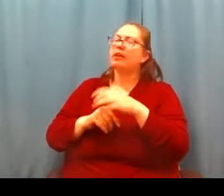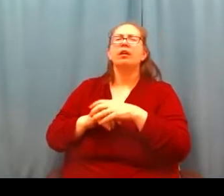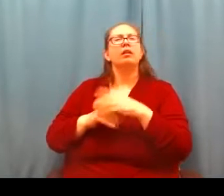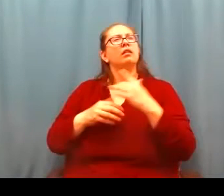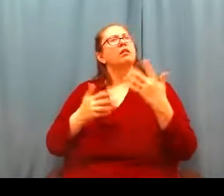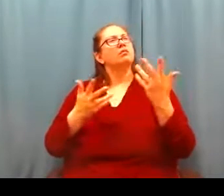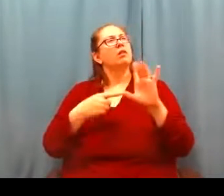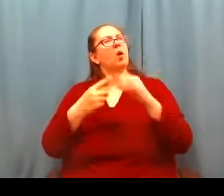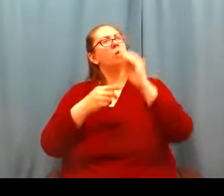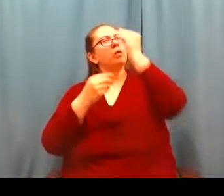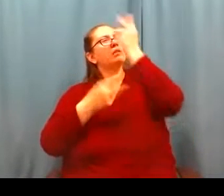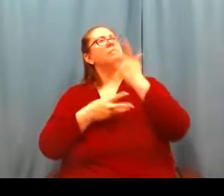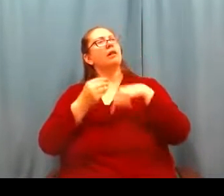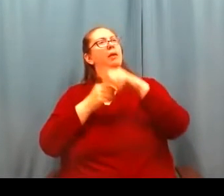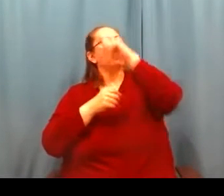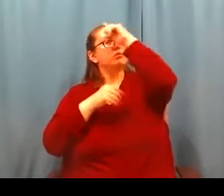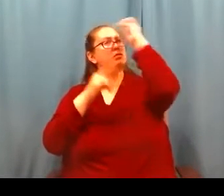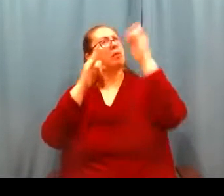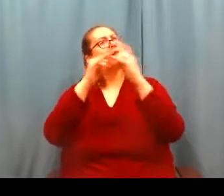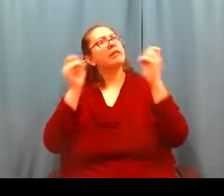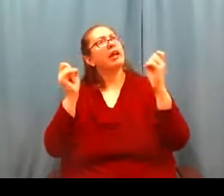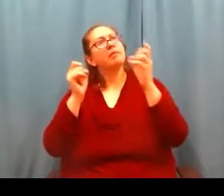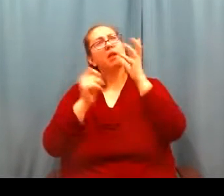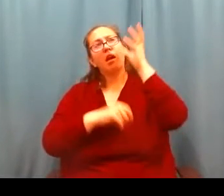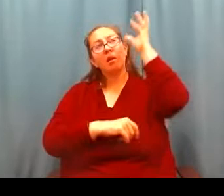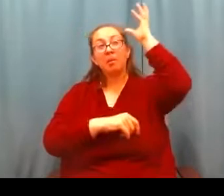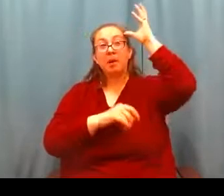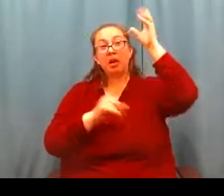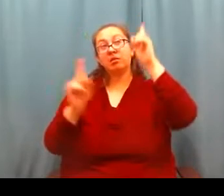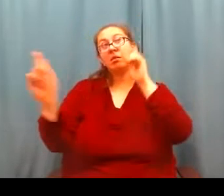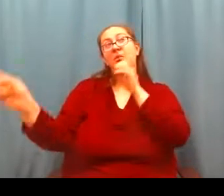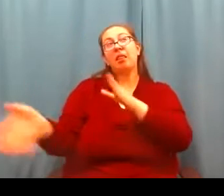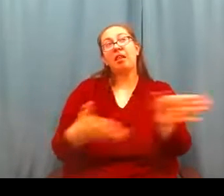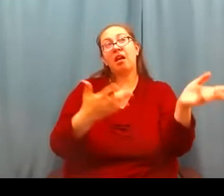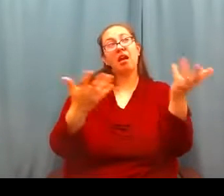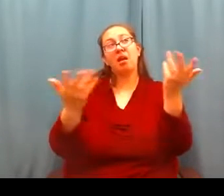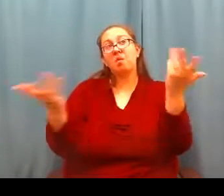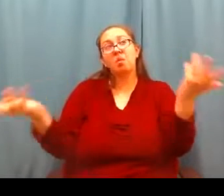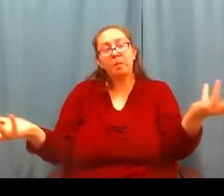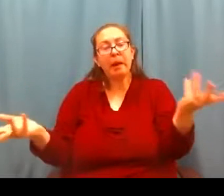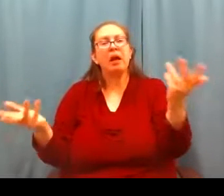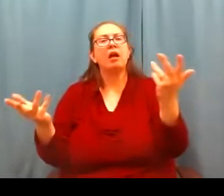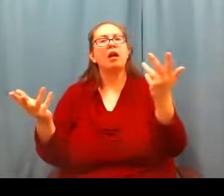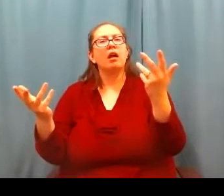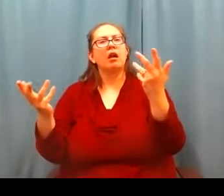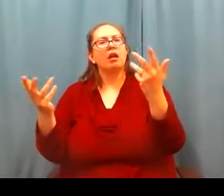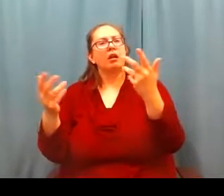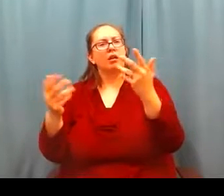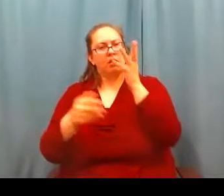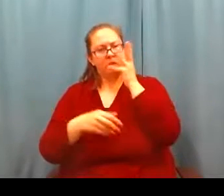What should parents plan for? Can summer camps be held respecting the 10-person gathering limit?